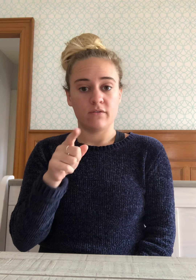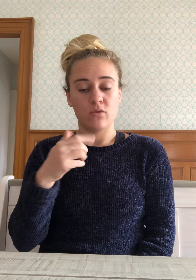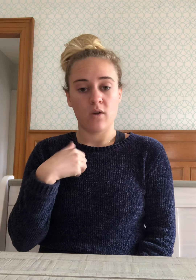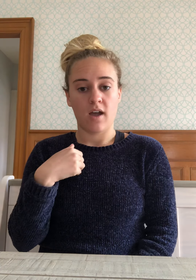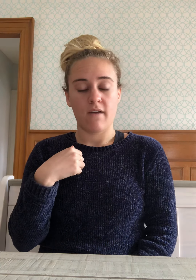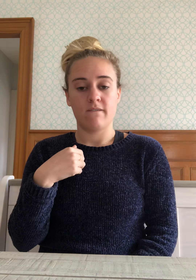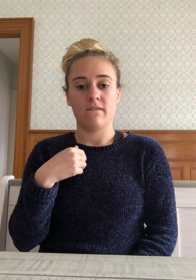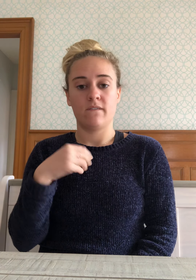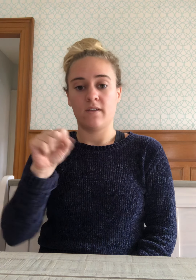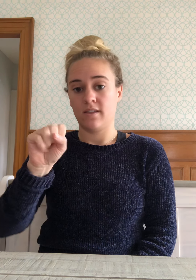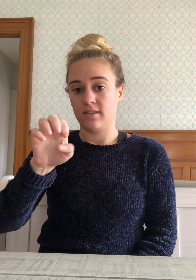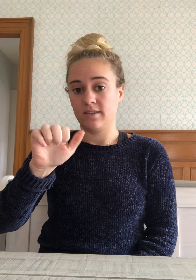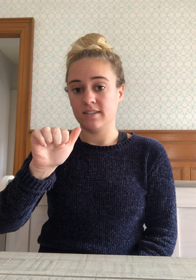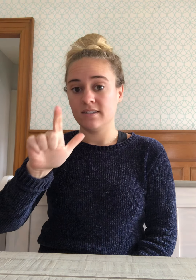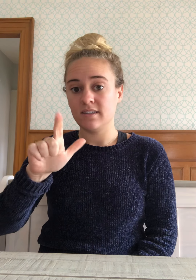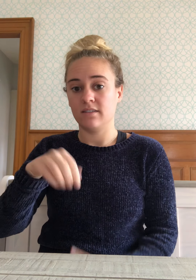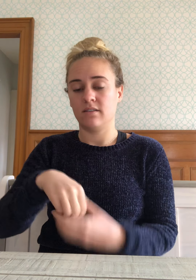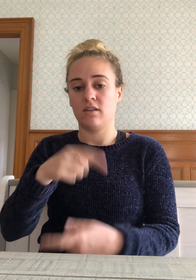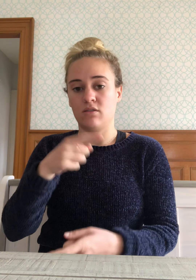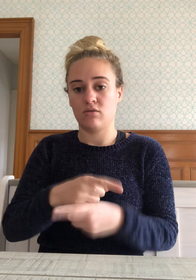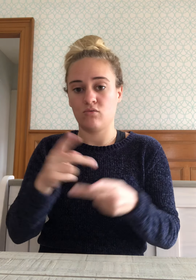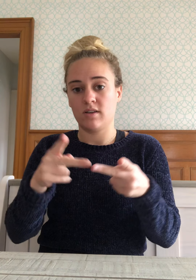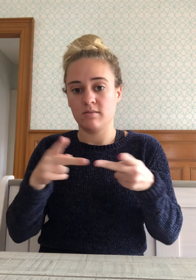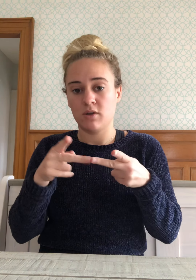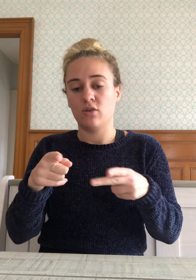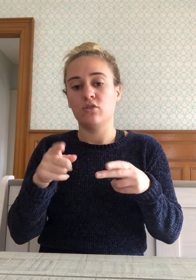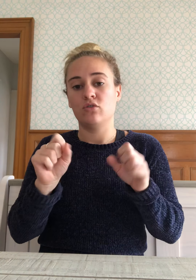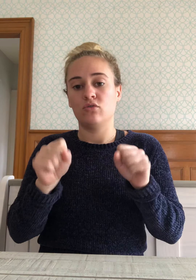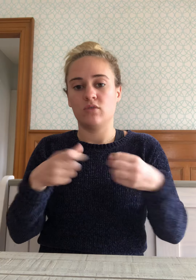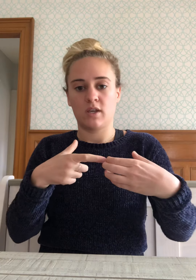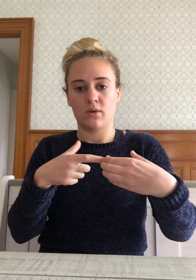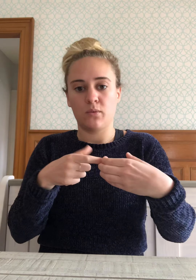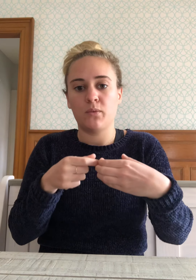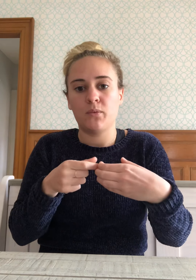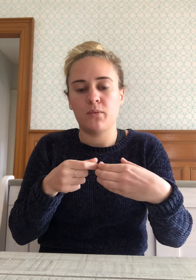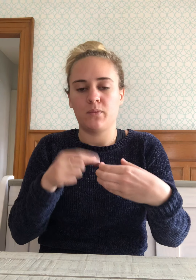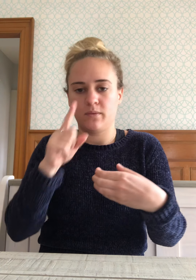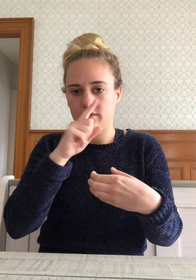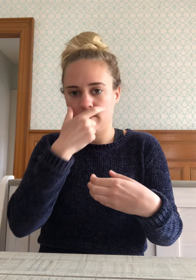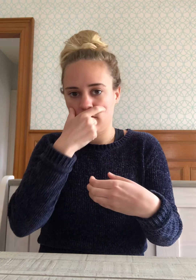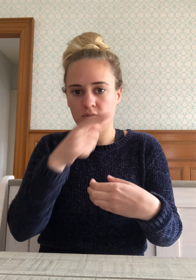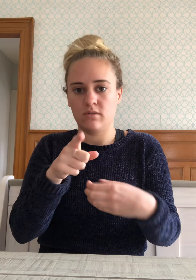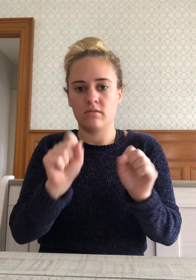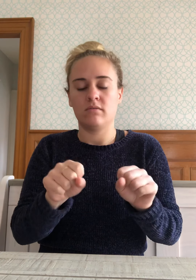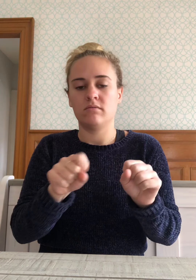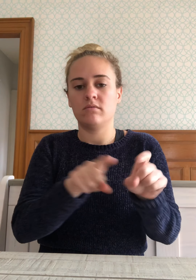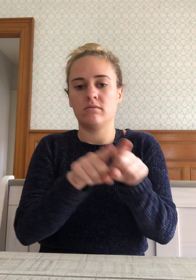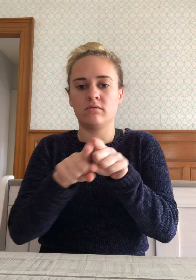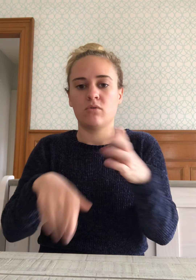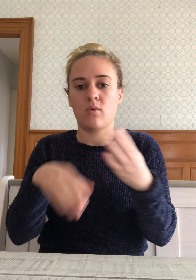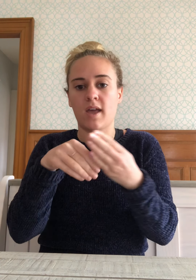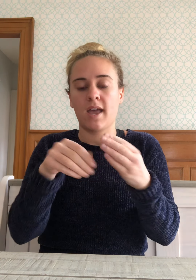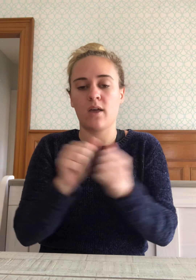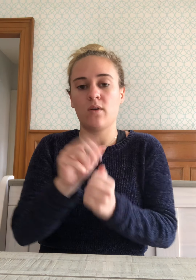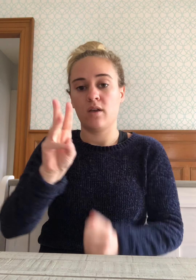spot. You can shorten a denture, and then you can also add to the posterior seal with wax or compound or